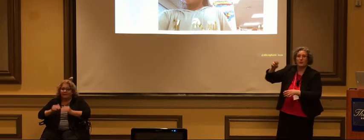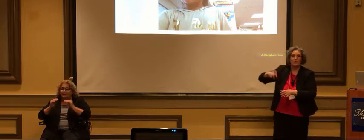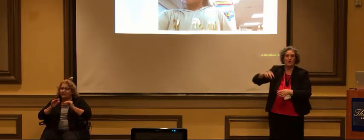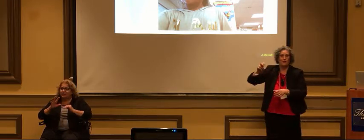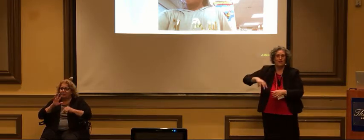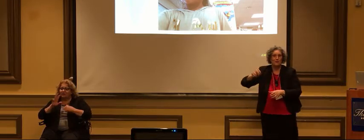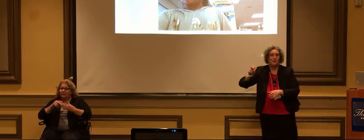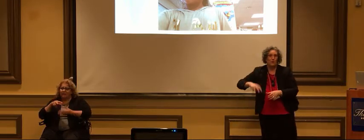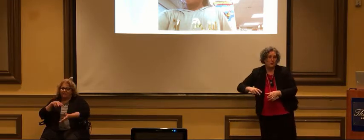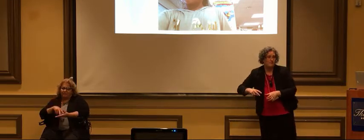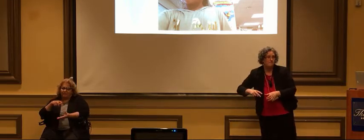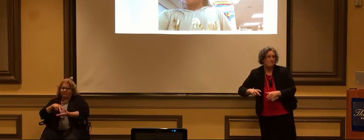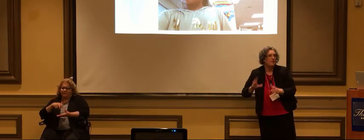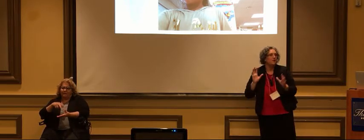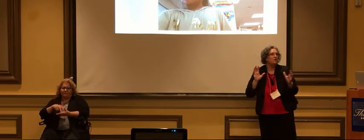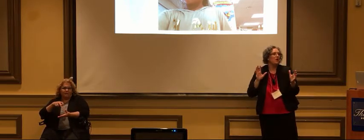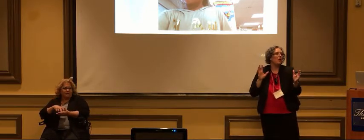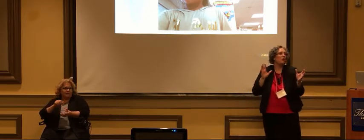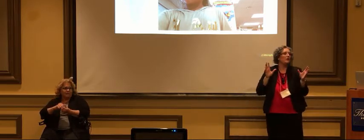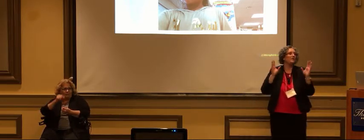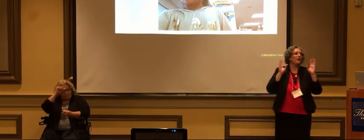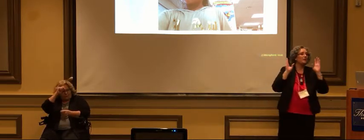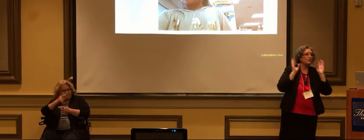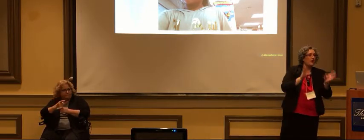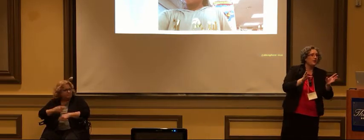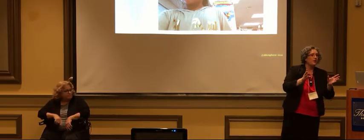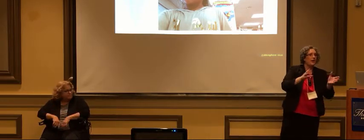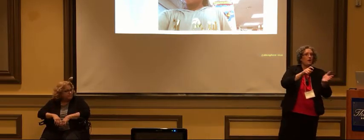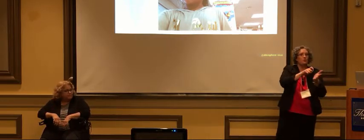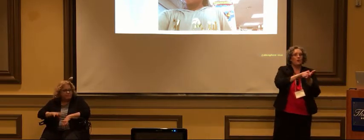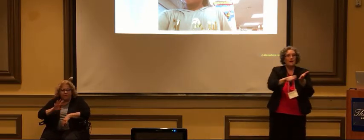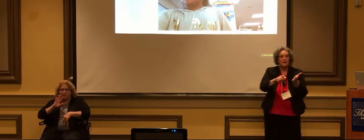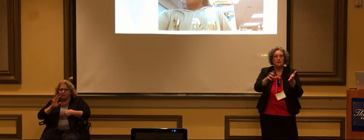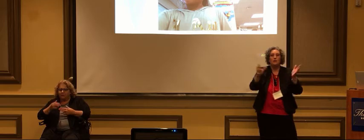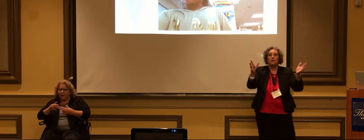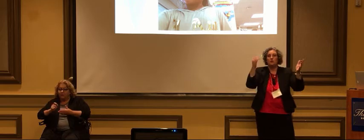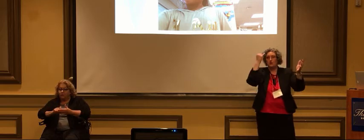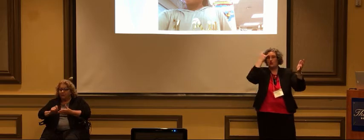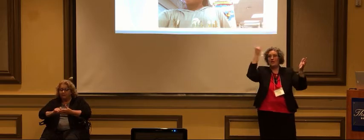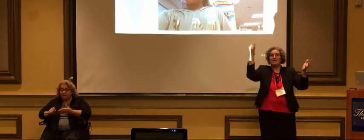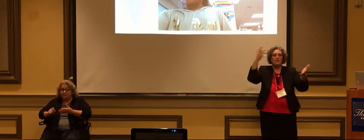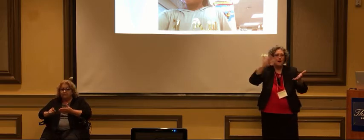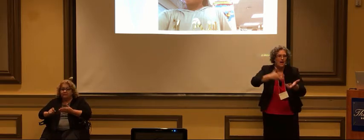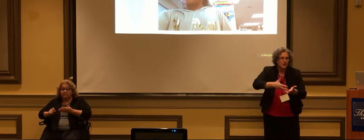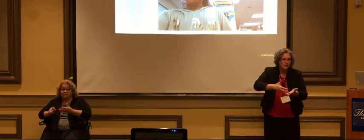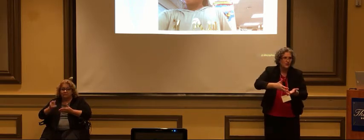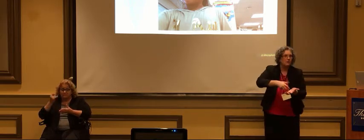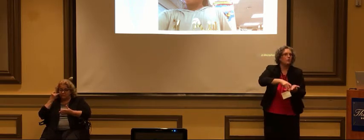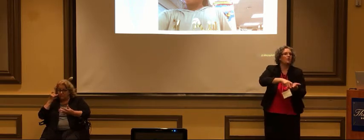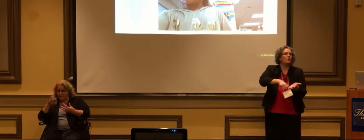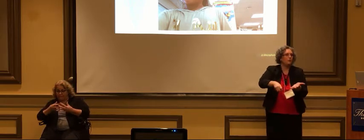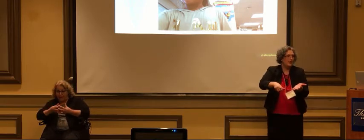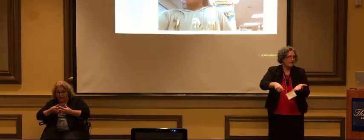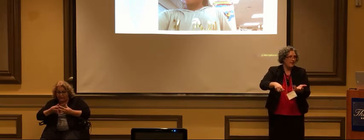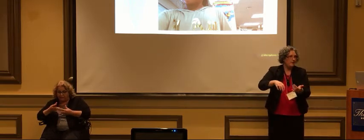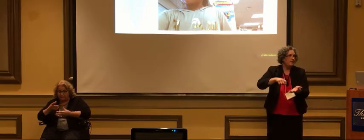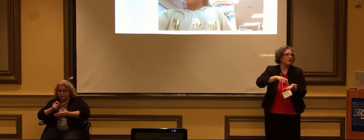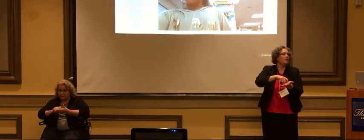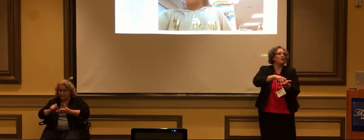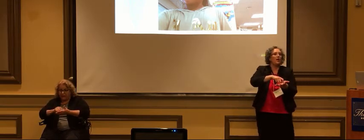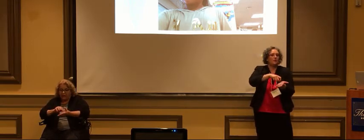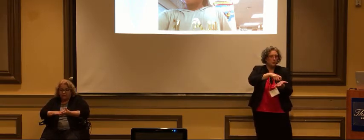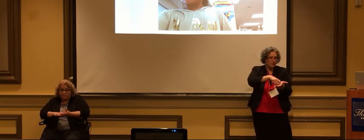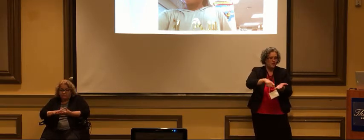about jumping on the trampoline with her brother. So as far as we're talking about writing, does your idea match what you're writing